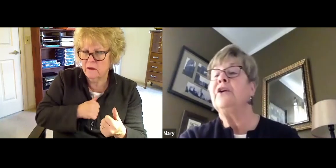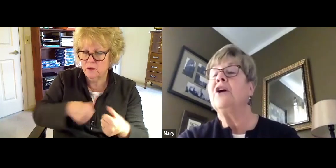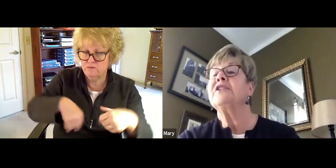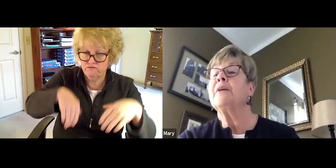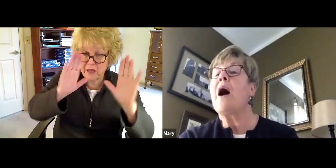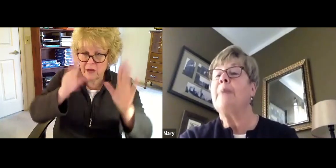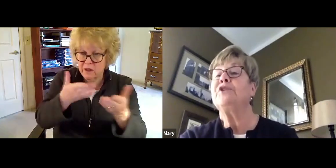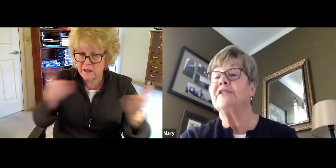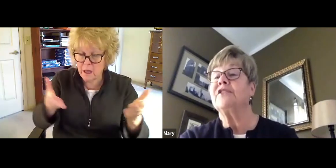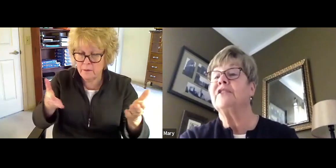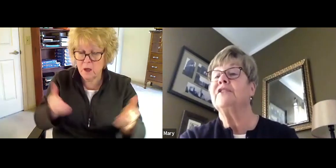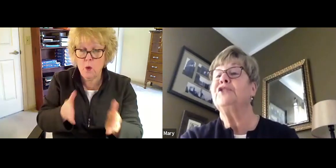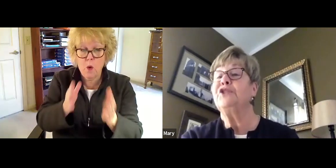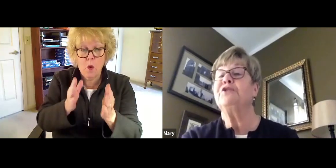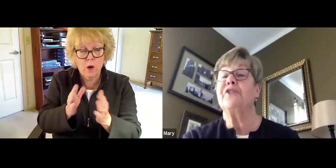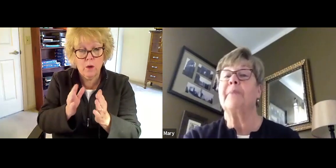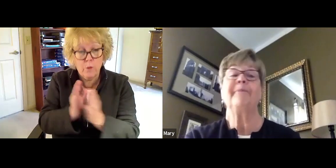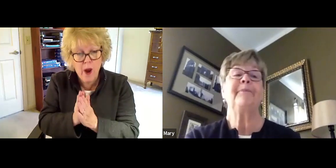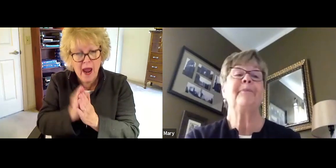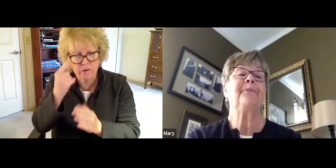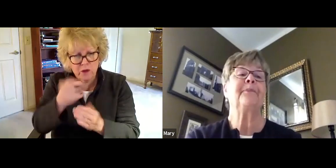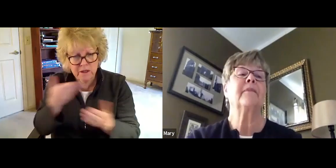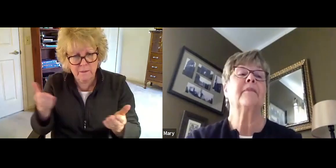Here are some options to choose from.